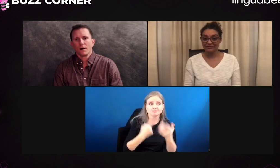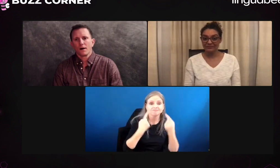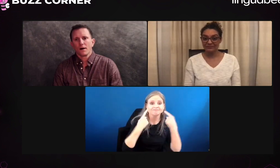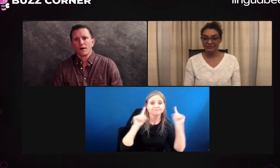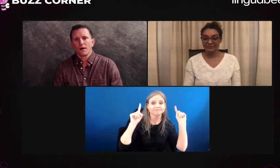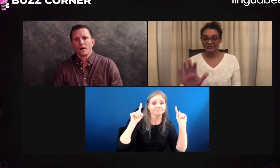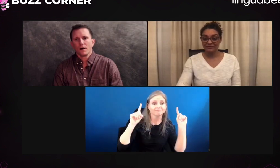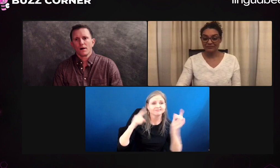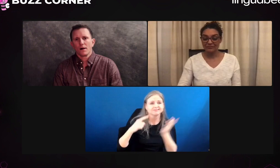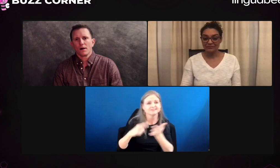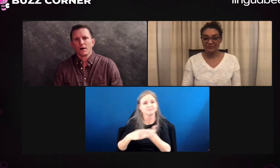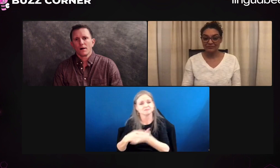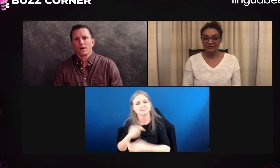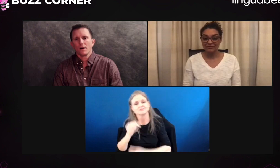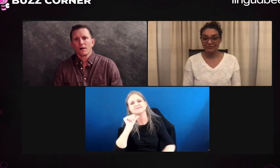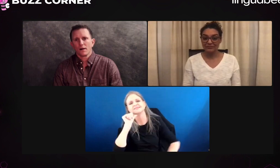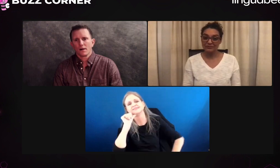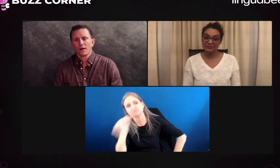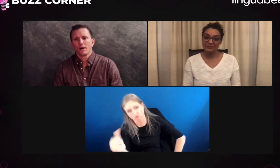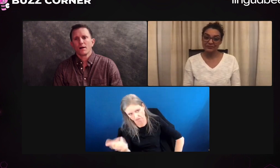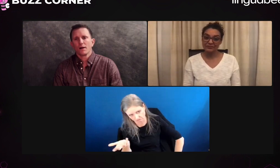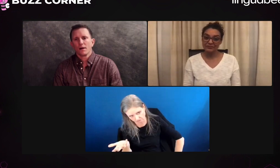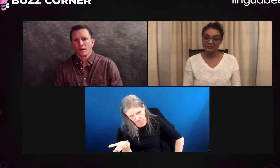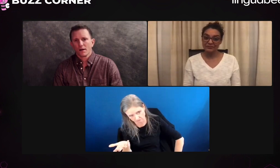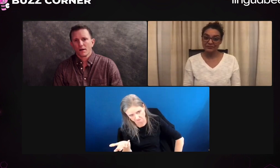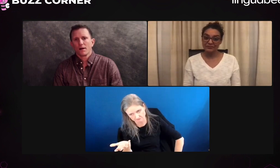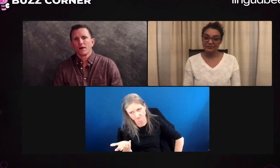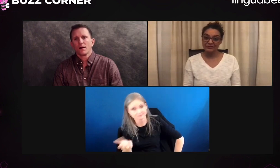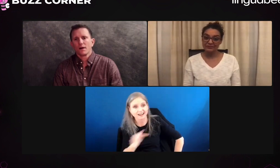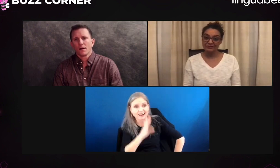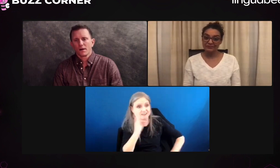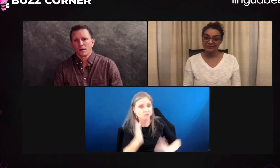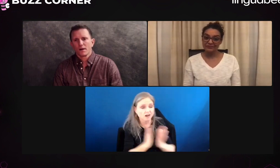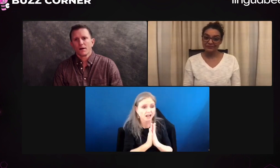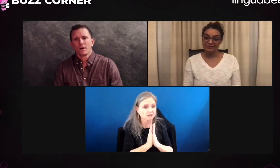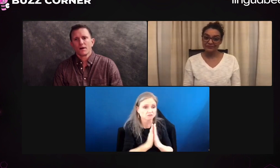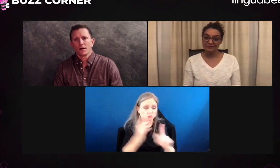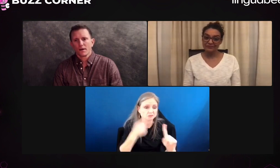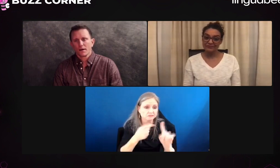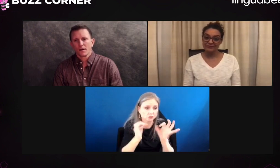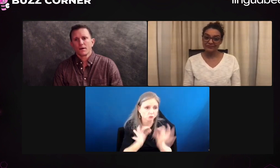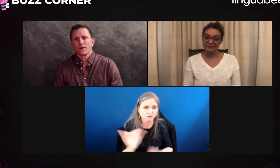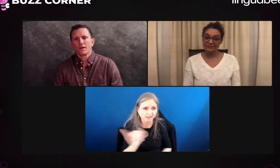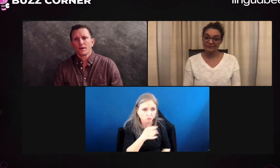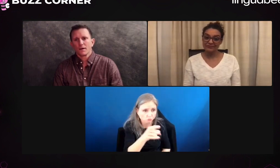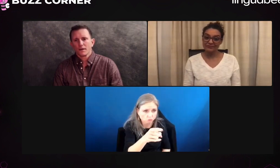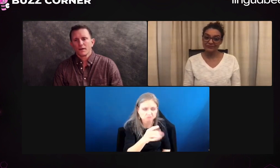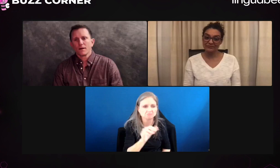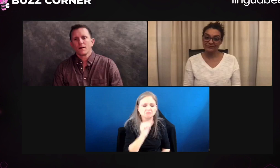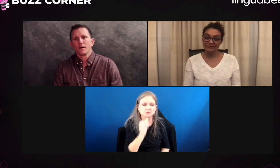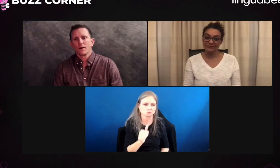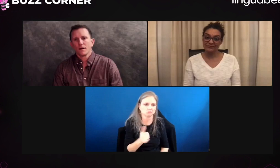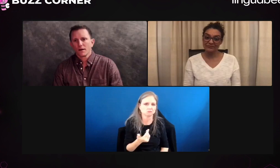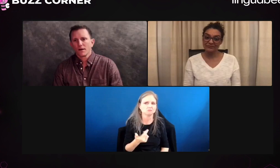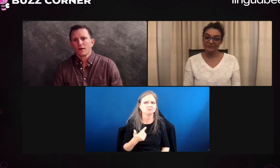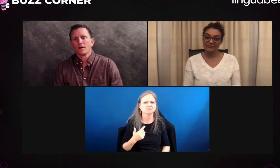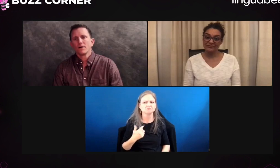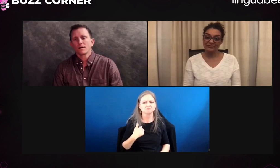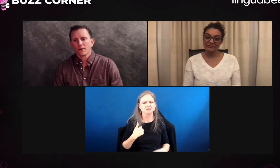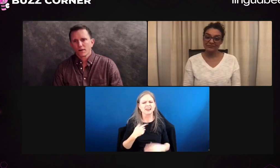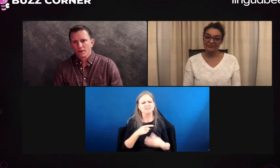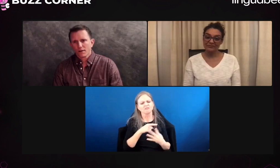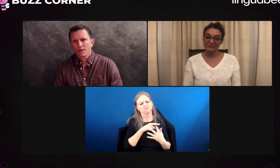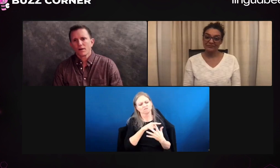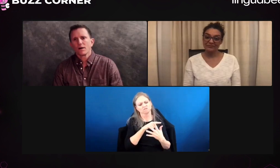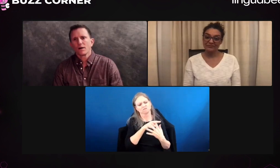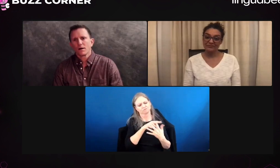got. I just accepted what was handed to me. And at times the work was effective, and at other times it was